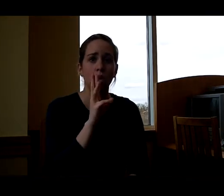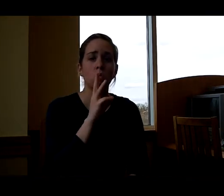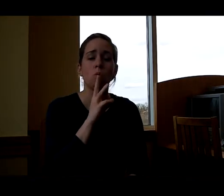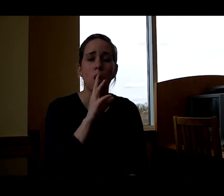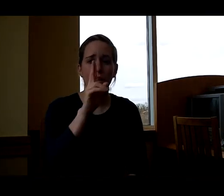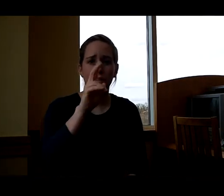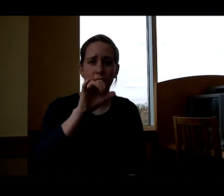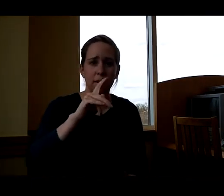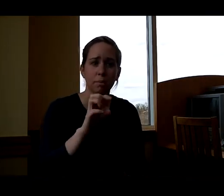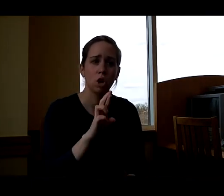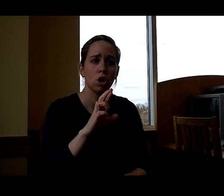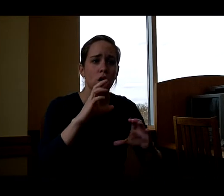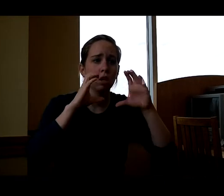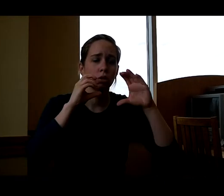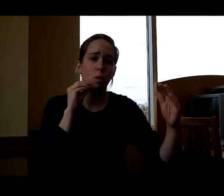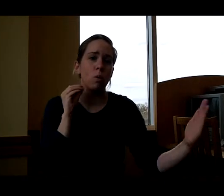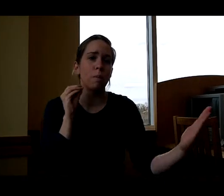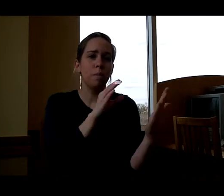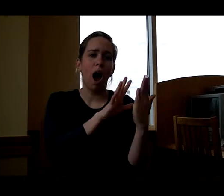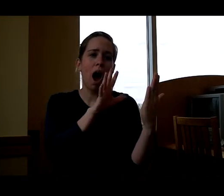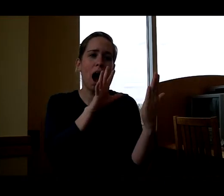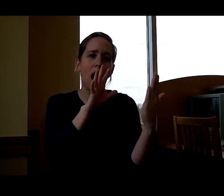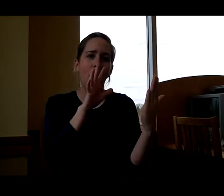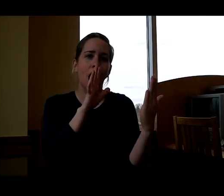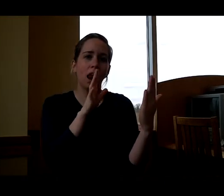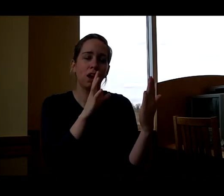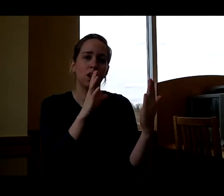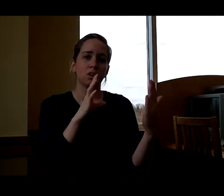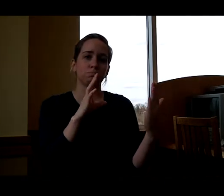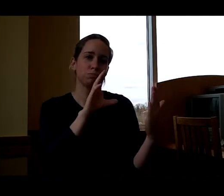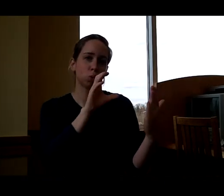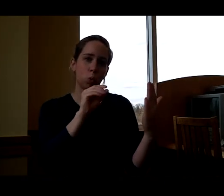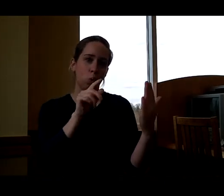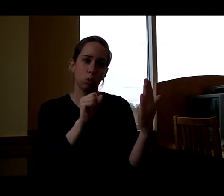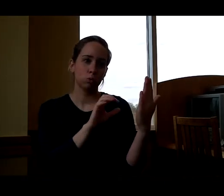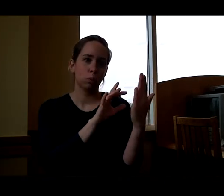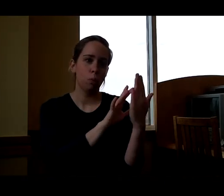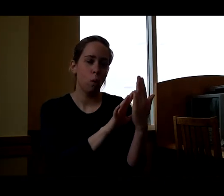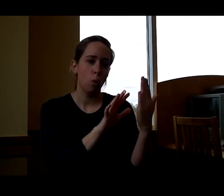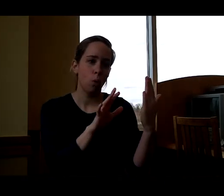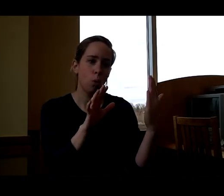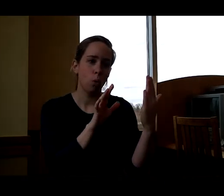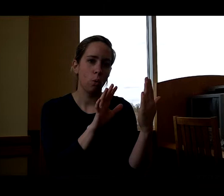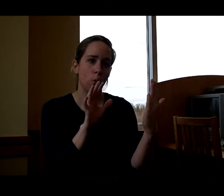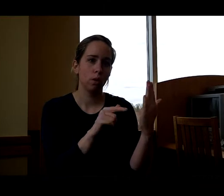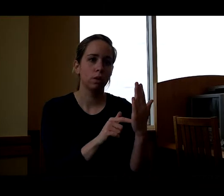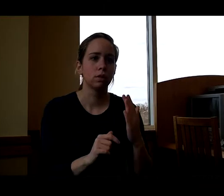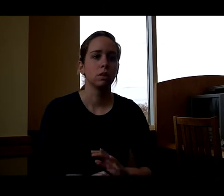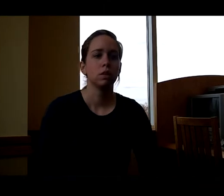window, it cools and collects, and that's condensation. Another one. Ross? Like when you're